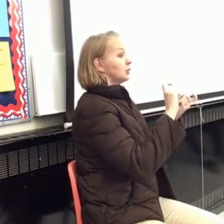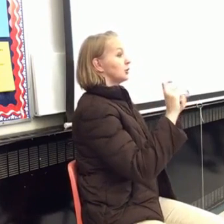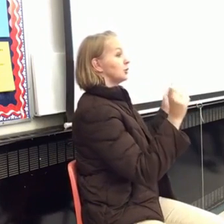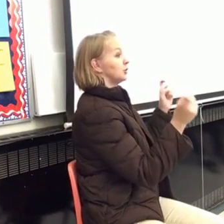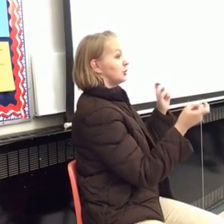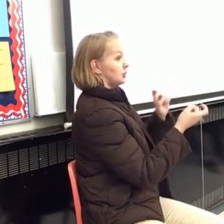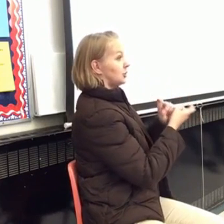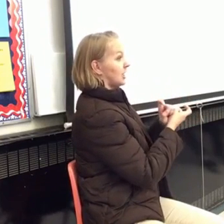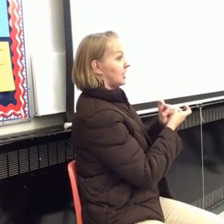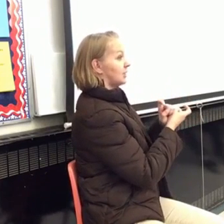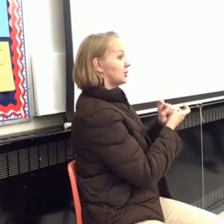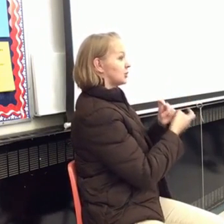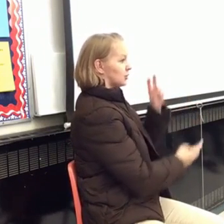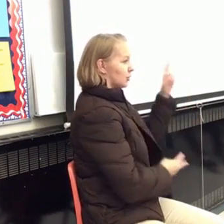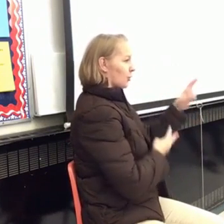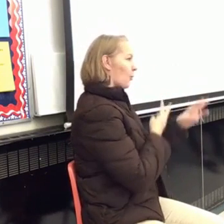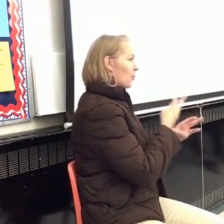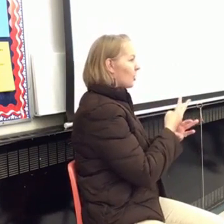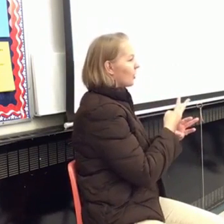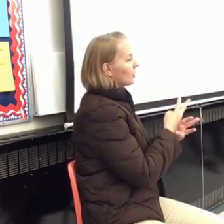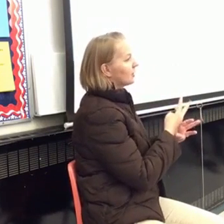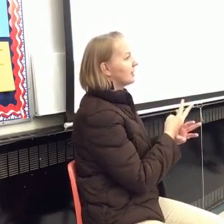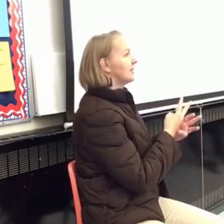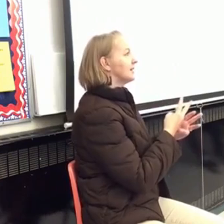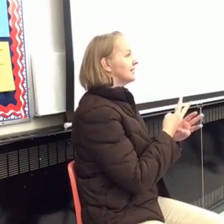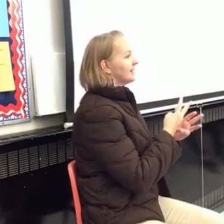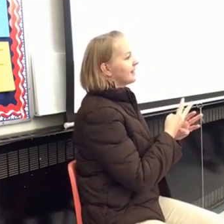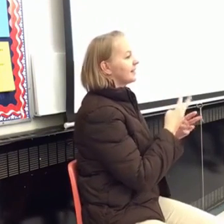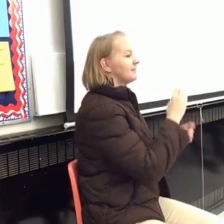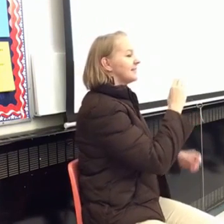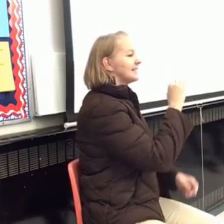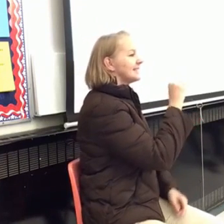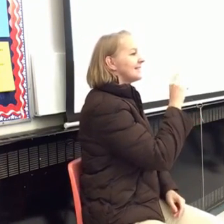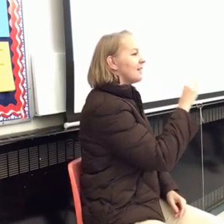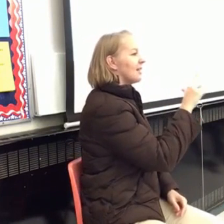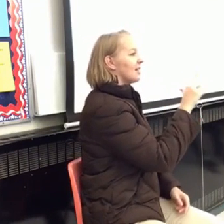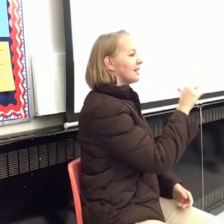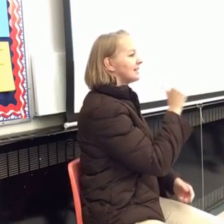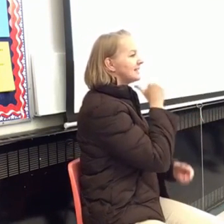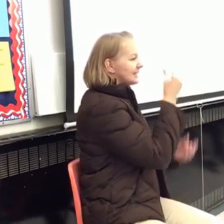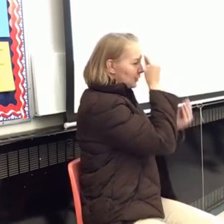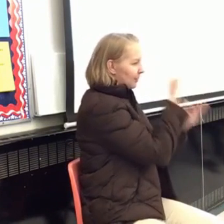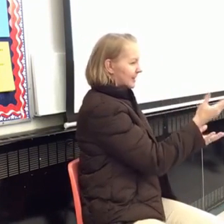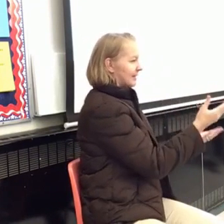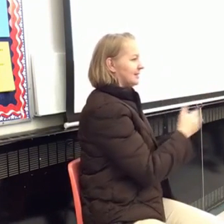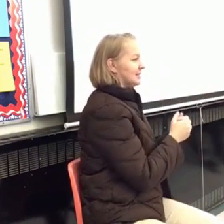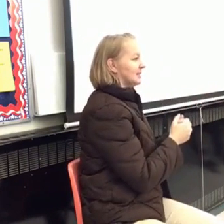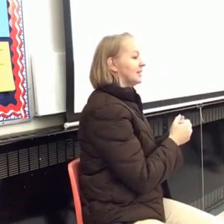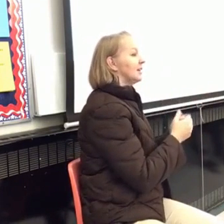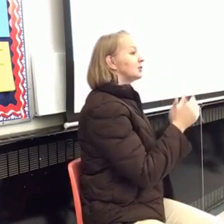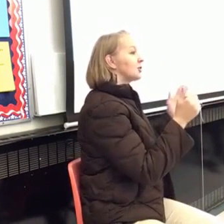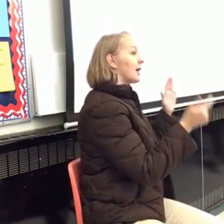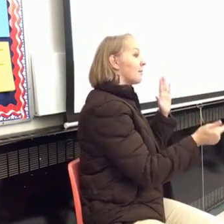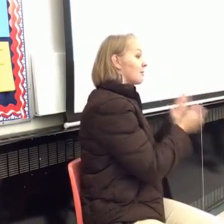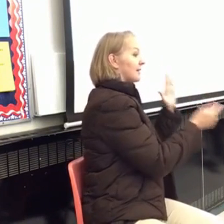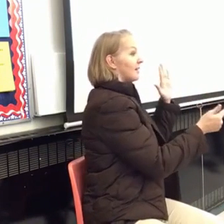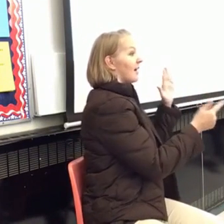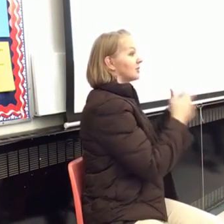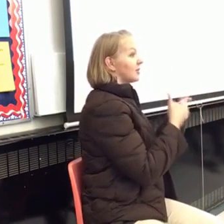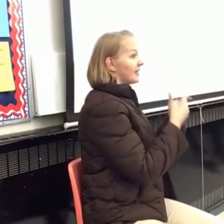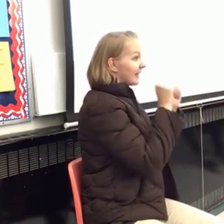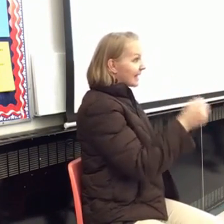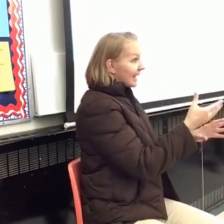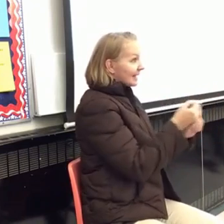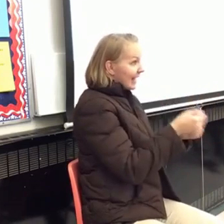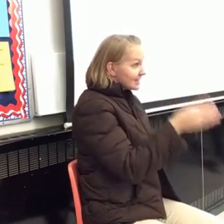the world through civil disobedience, as in breaking the law to purposely show that it is wrong. Susan B. Anthony, back on November 5th, that was like 3 days